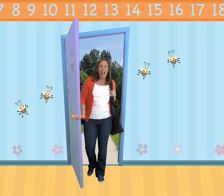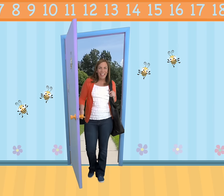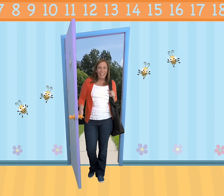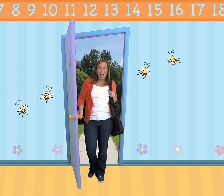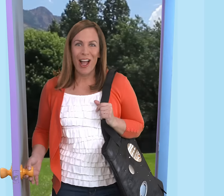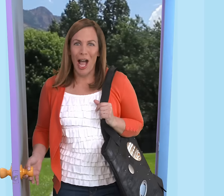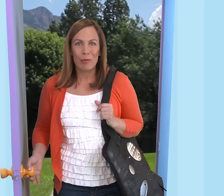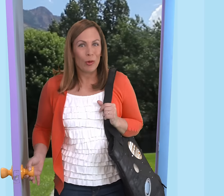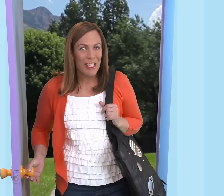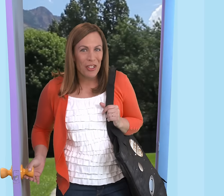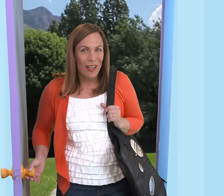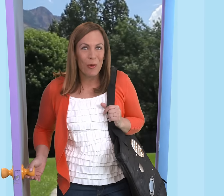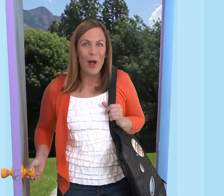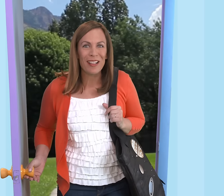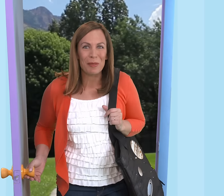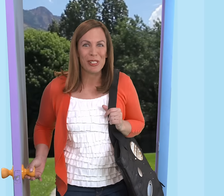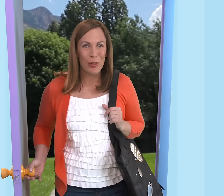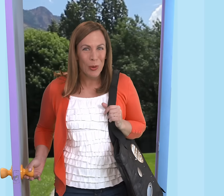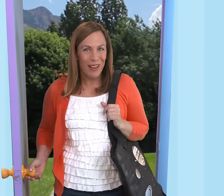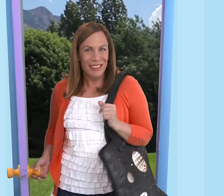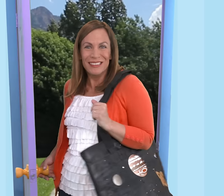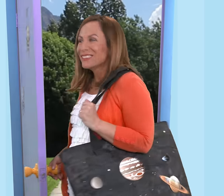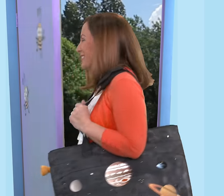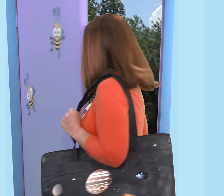Hi, I'm Rachel. Welcome to school.